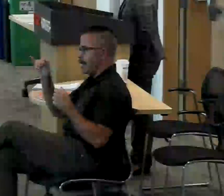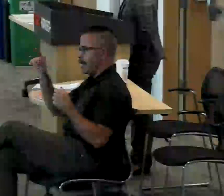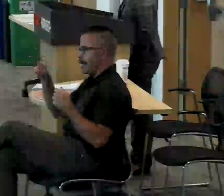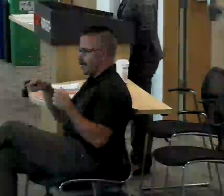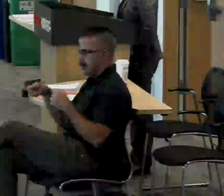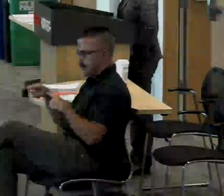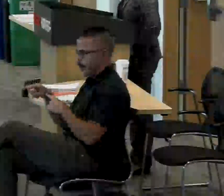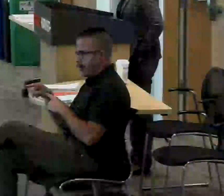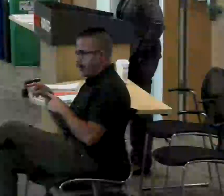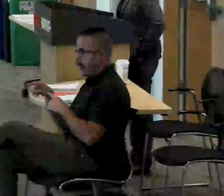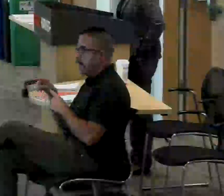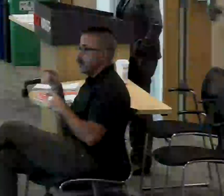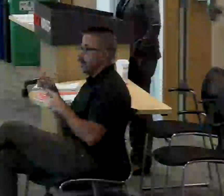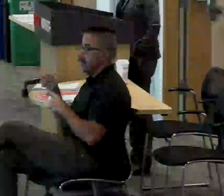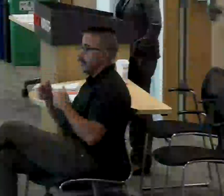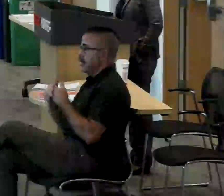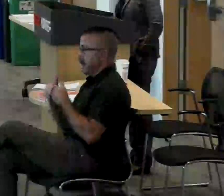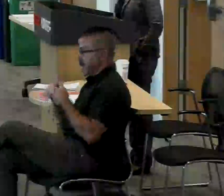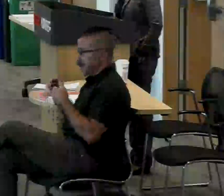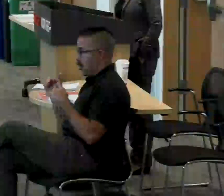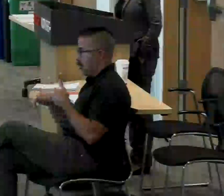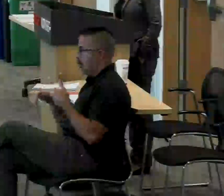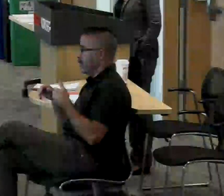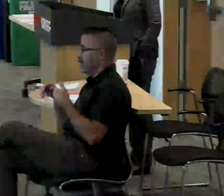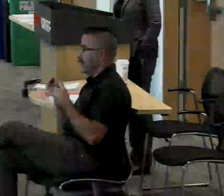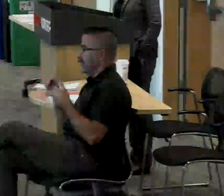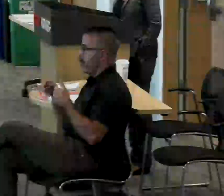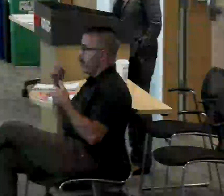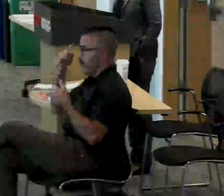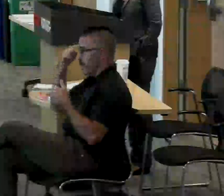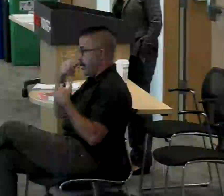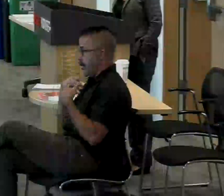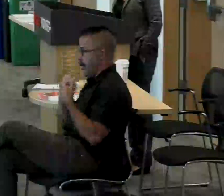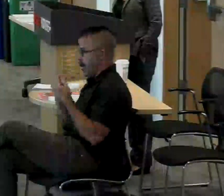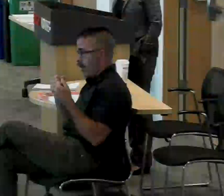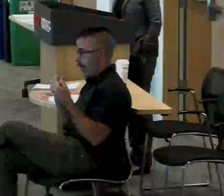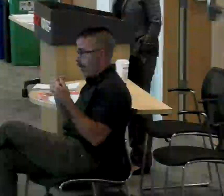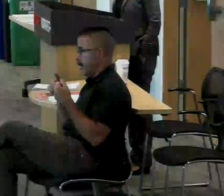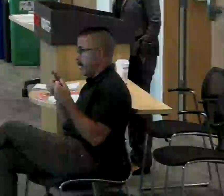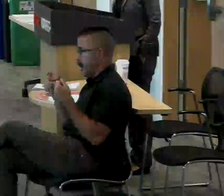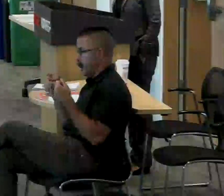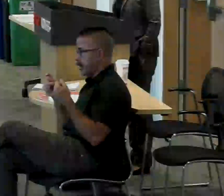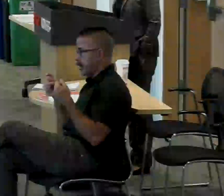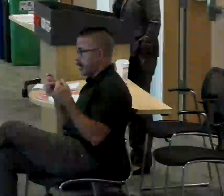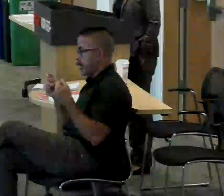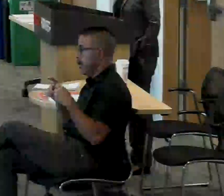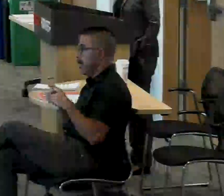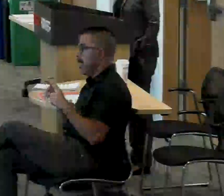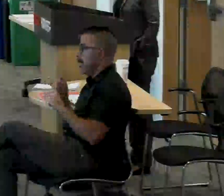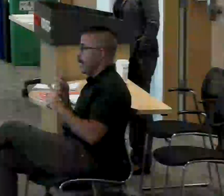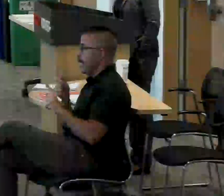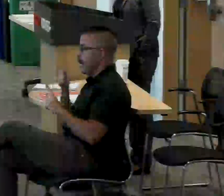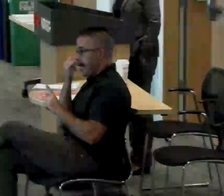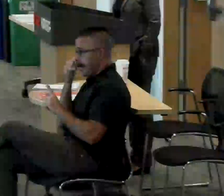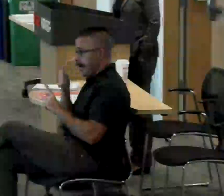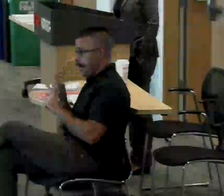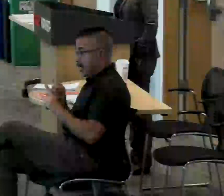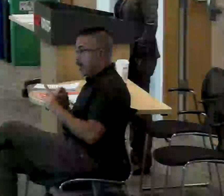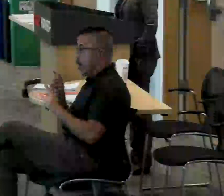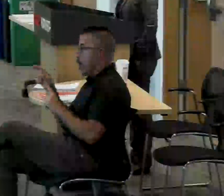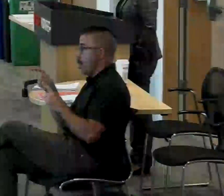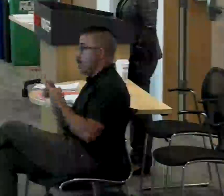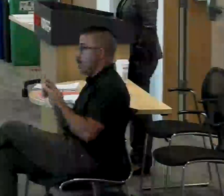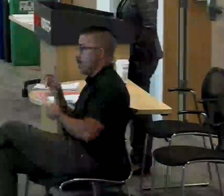a diagnosis for that type of mental health diagnosis. But if she were to go to